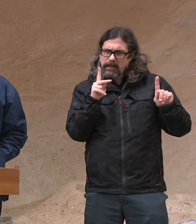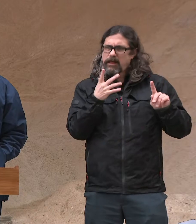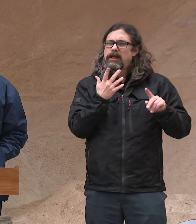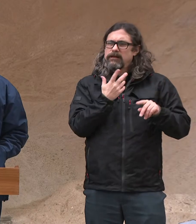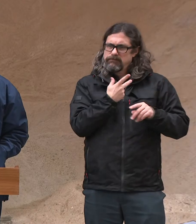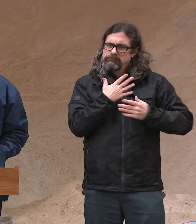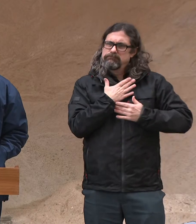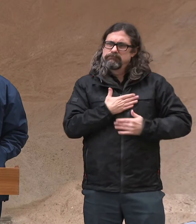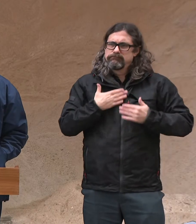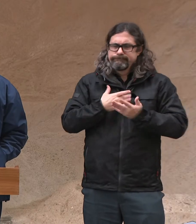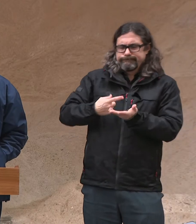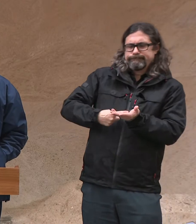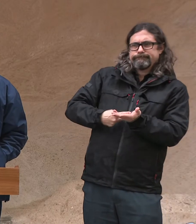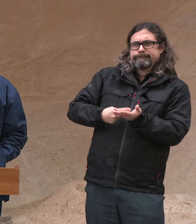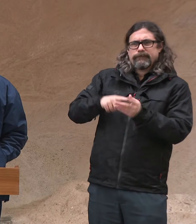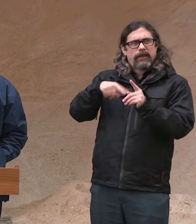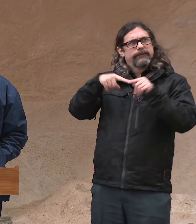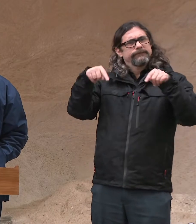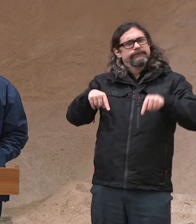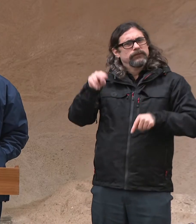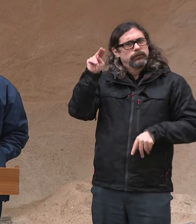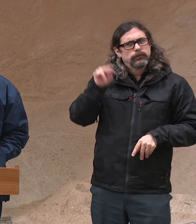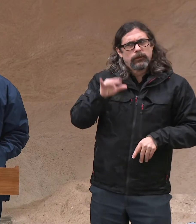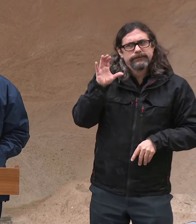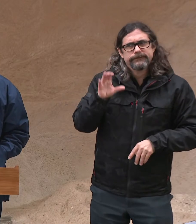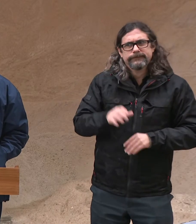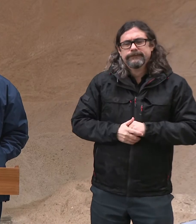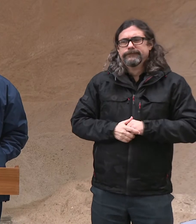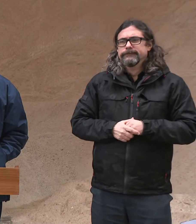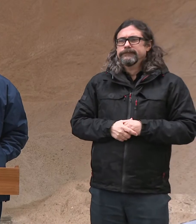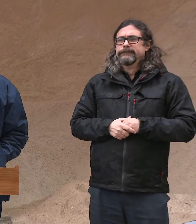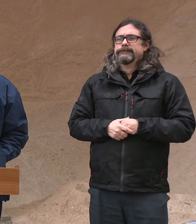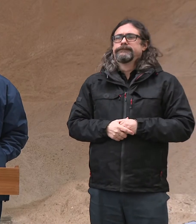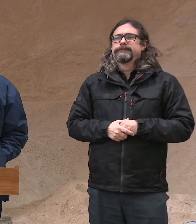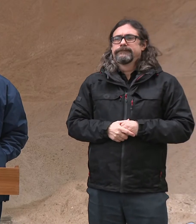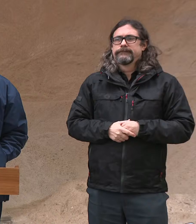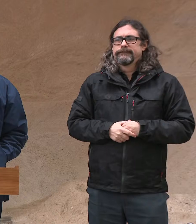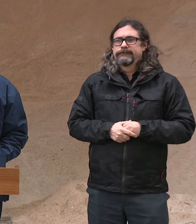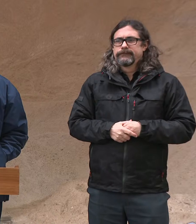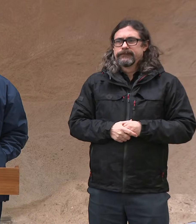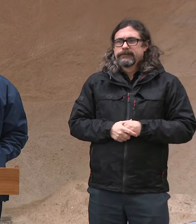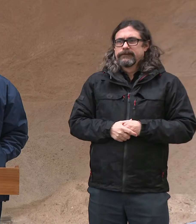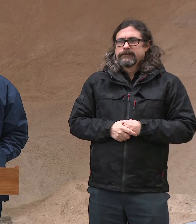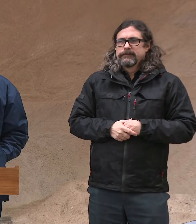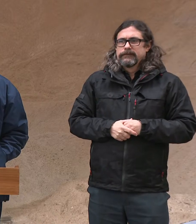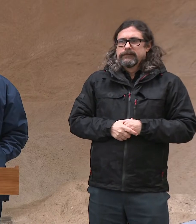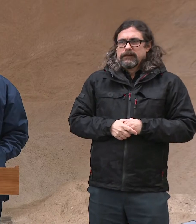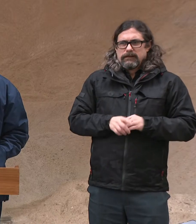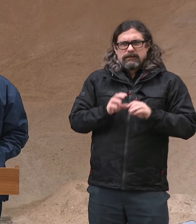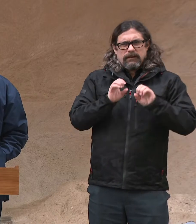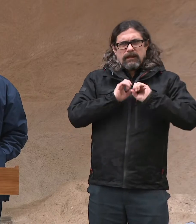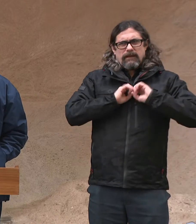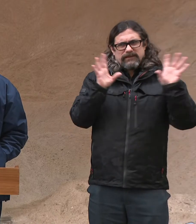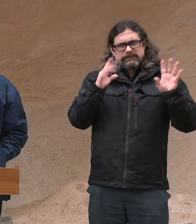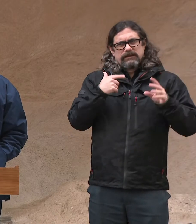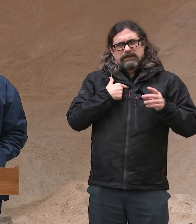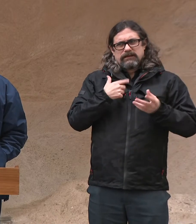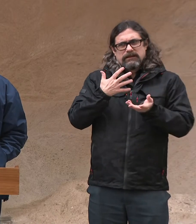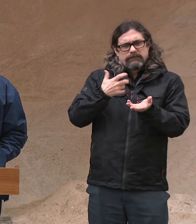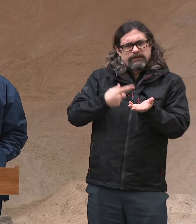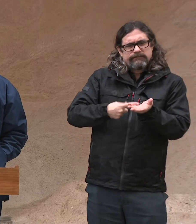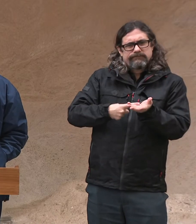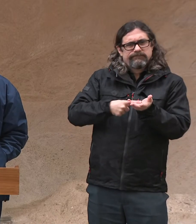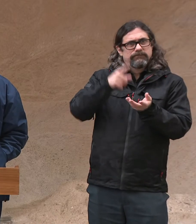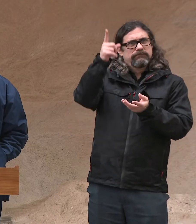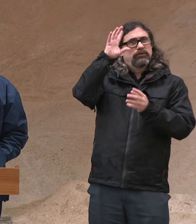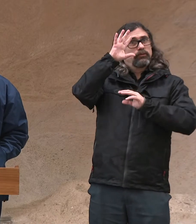a few days earlier that I was seeking to sit down and talk to the president about issues concerning this city, infrastructure,